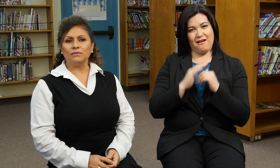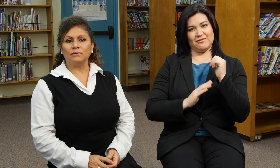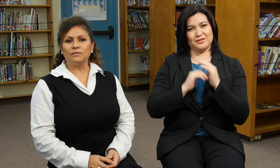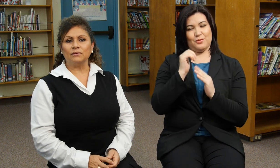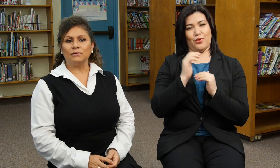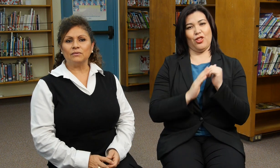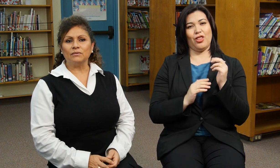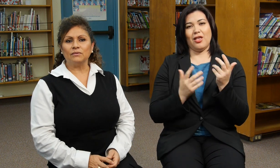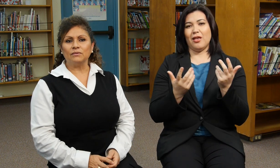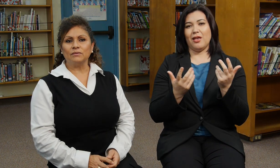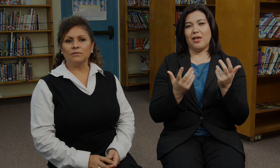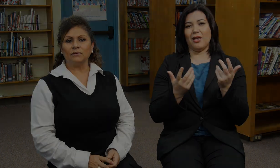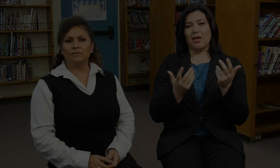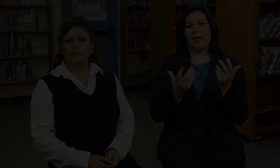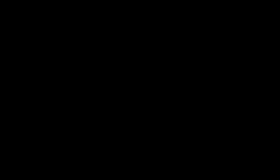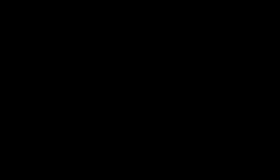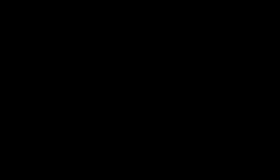I